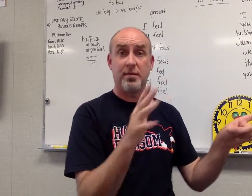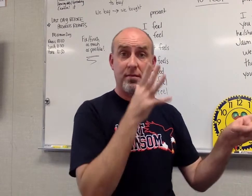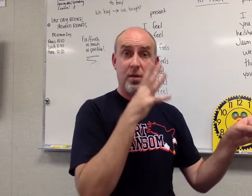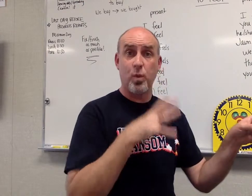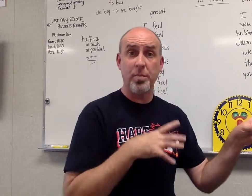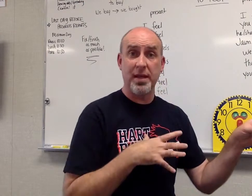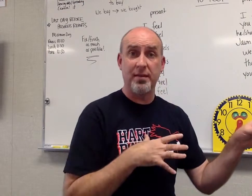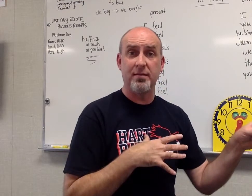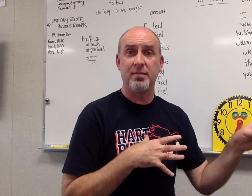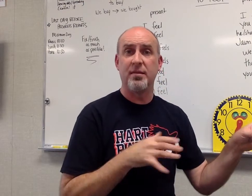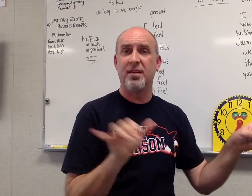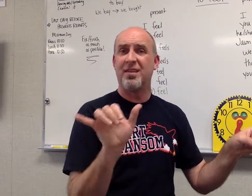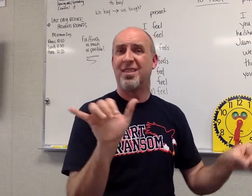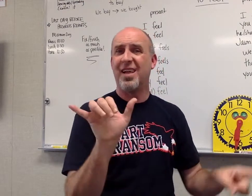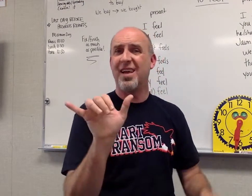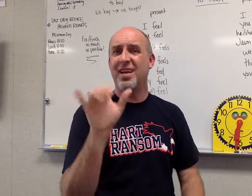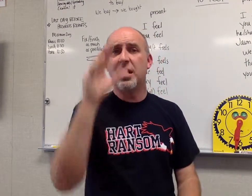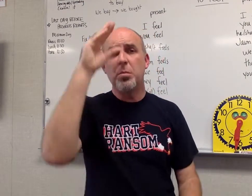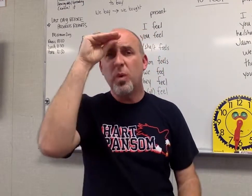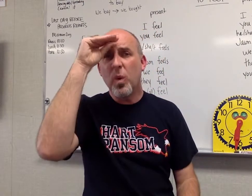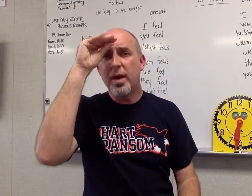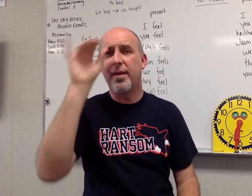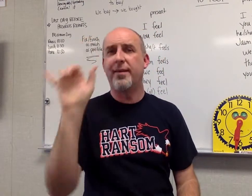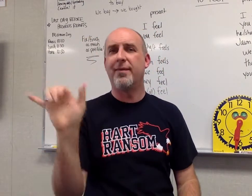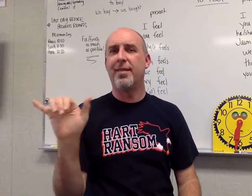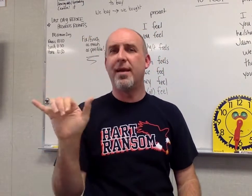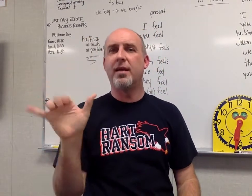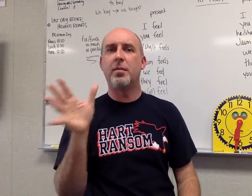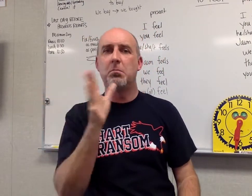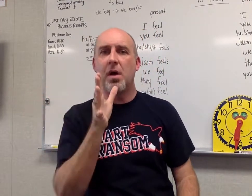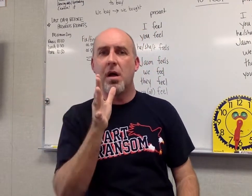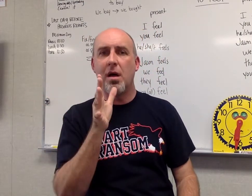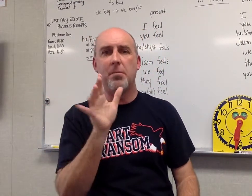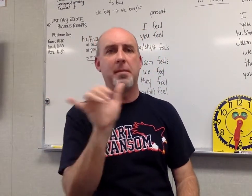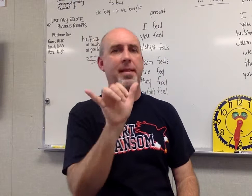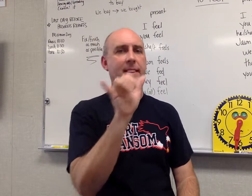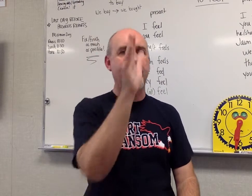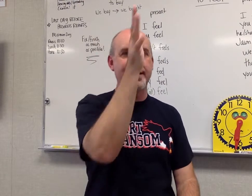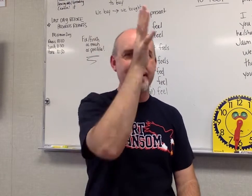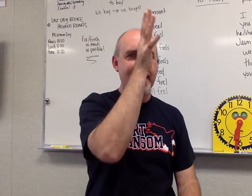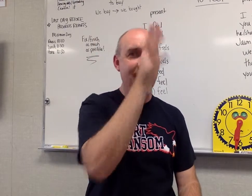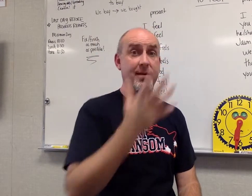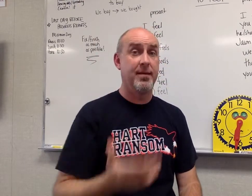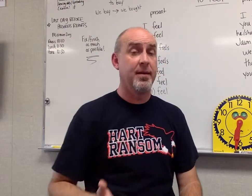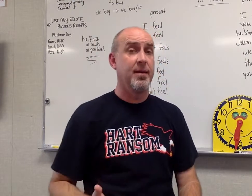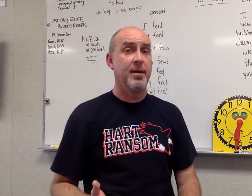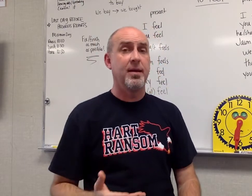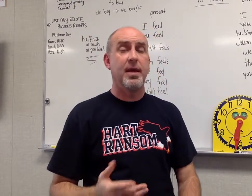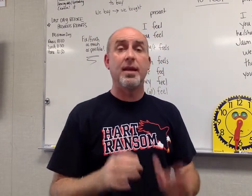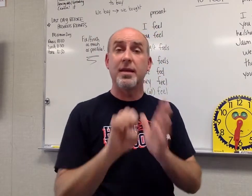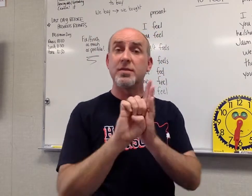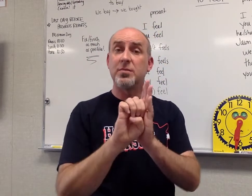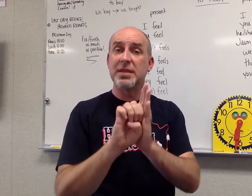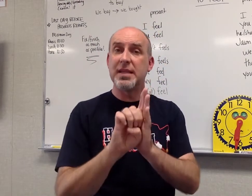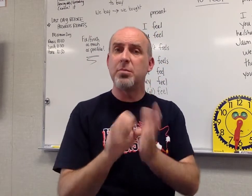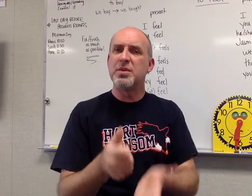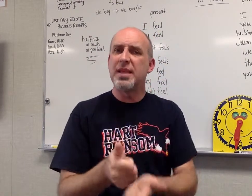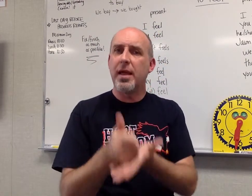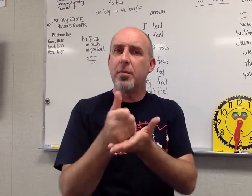the woman, like boy, like mom, like dad. And I give some examples to help